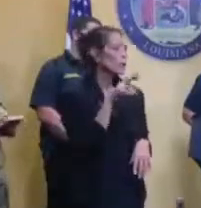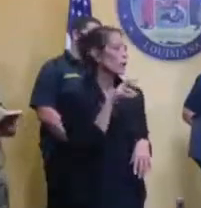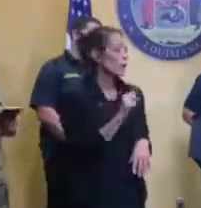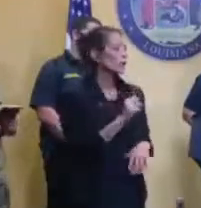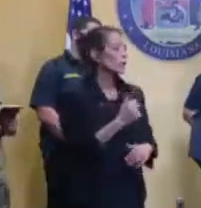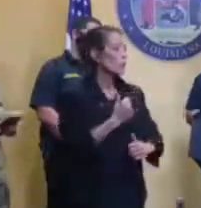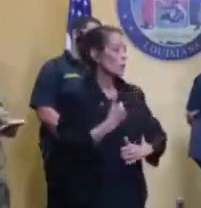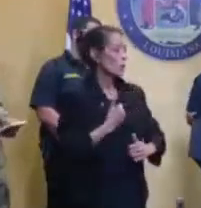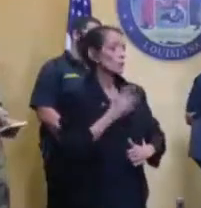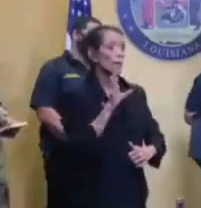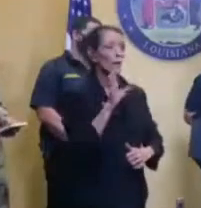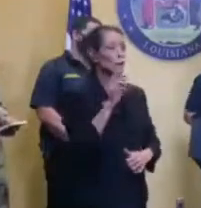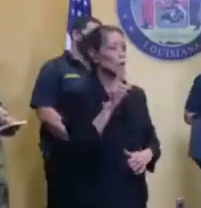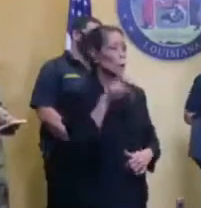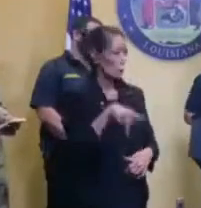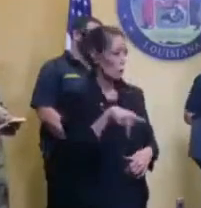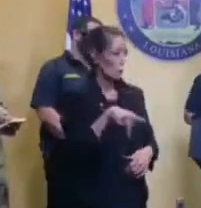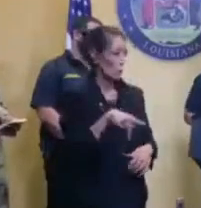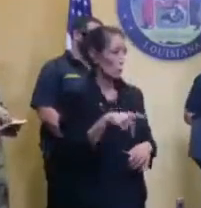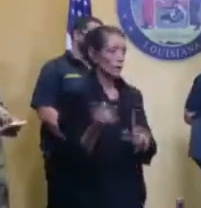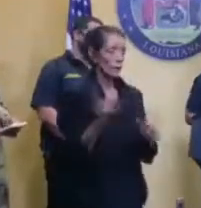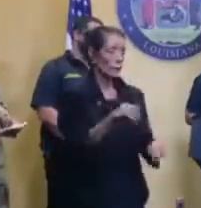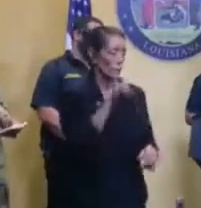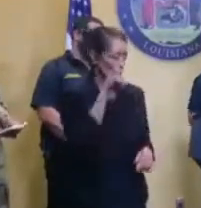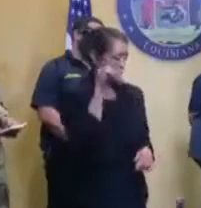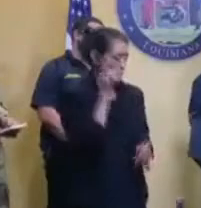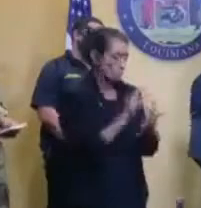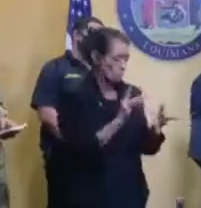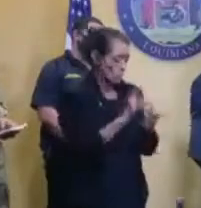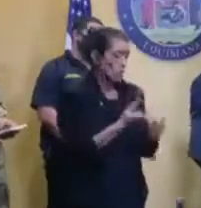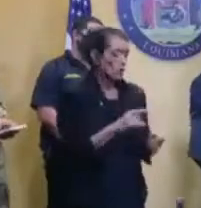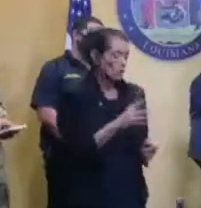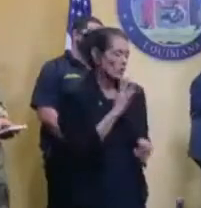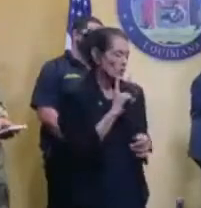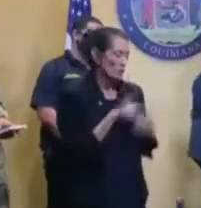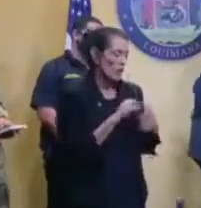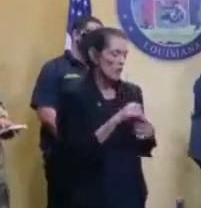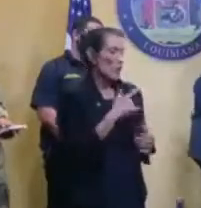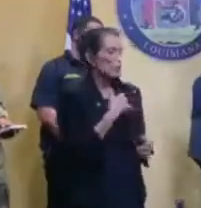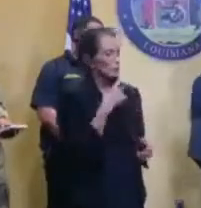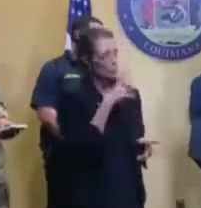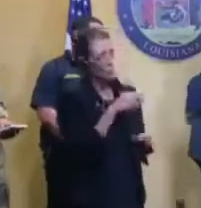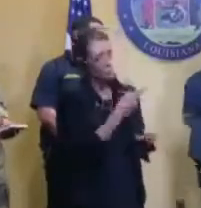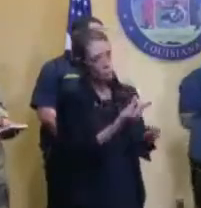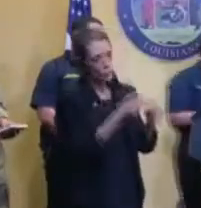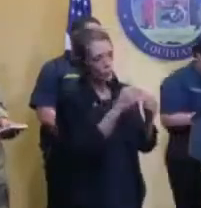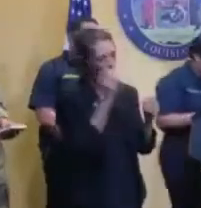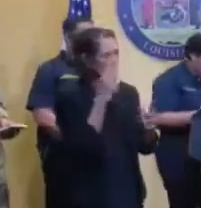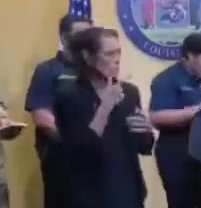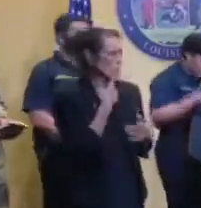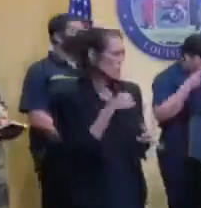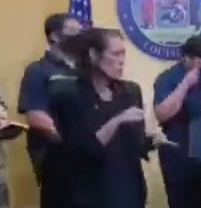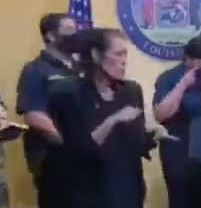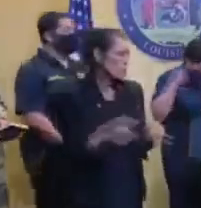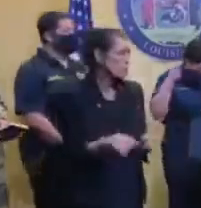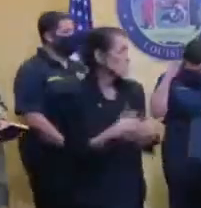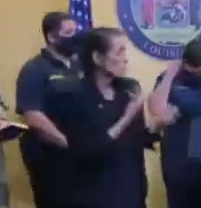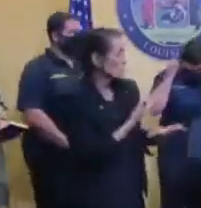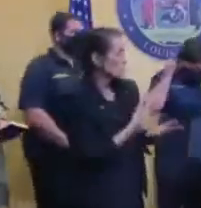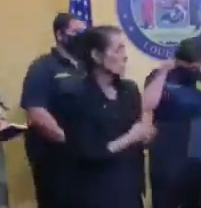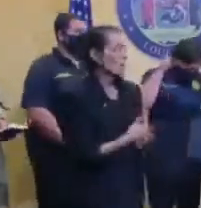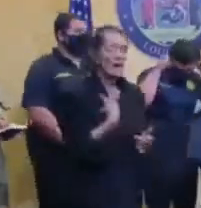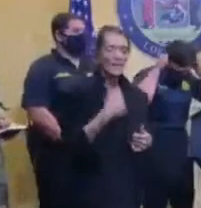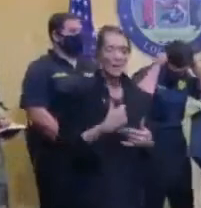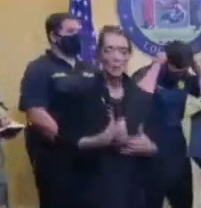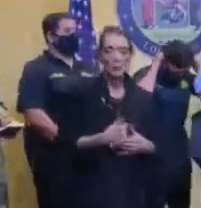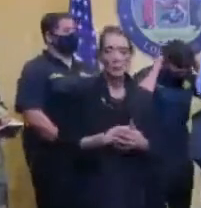on yesterday speaking to this. We talked about that, and so we'll provide you with additional information. It's pretty much the same. Let me help on that. Yeah.